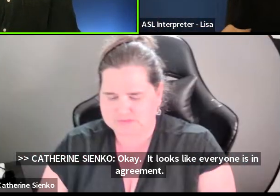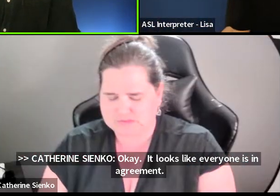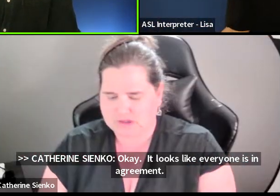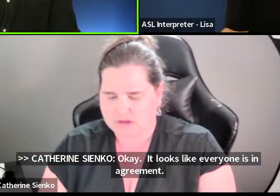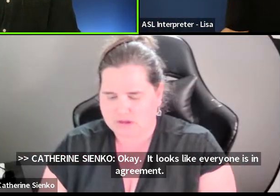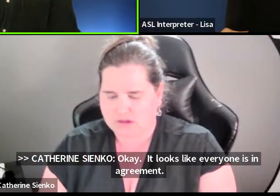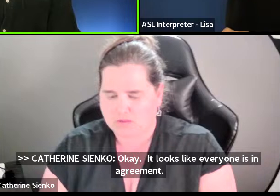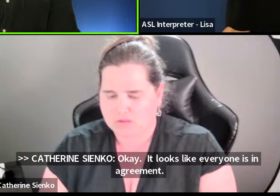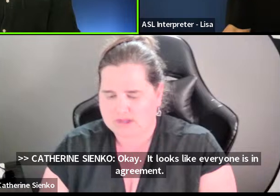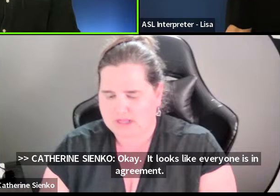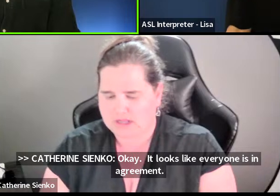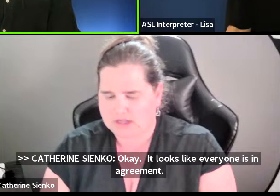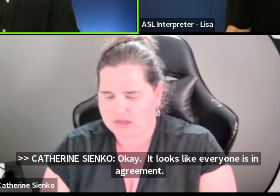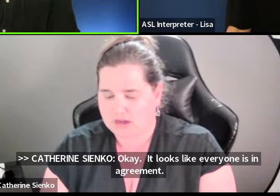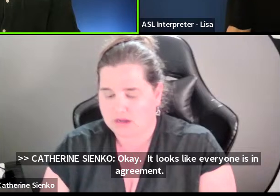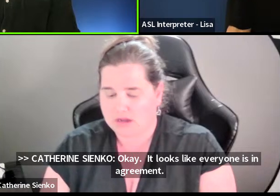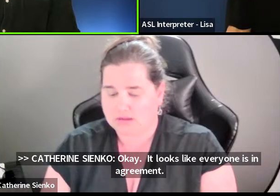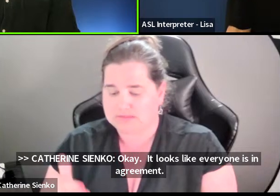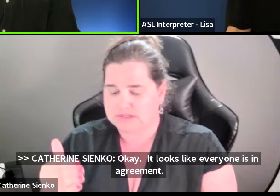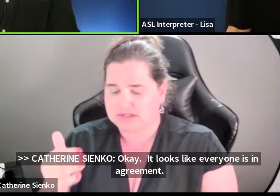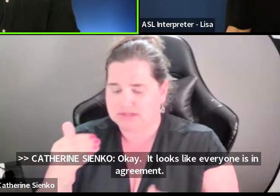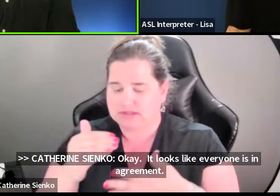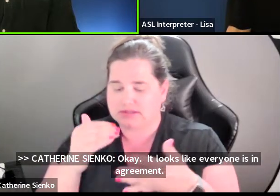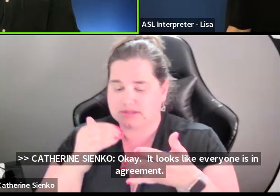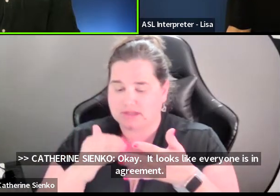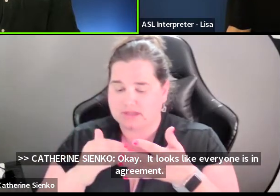Motion passes.